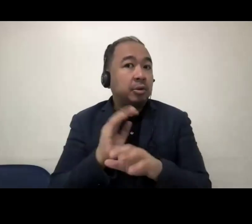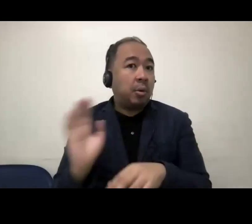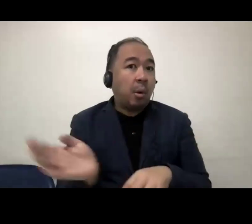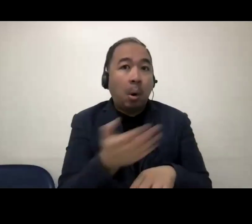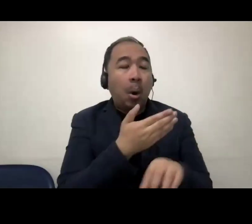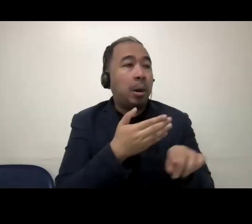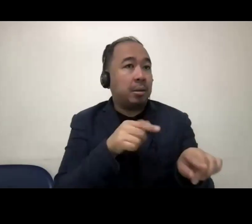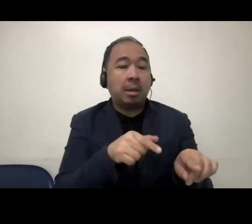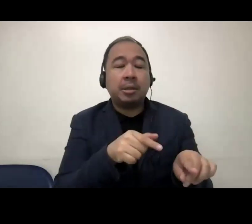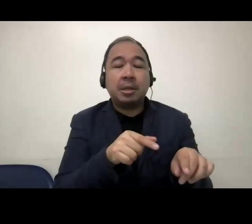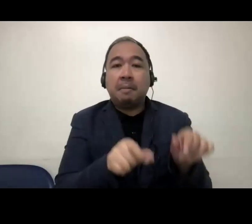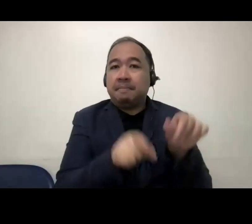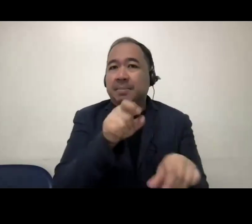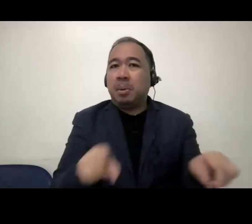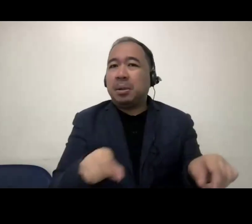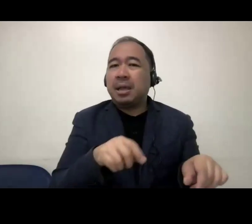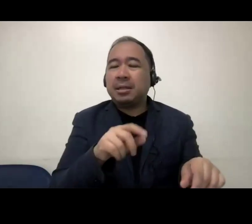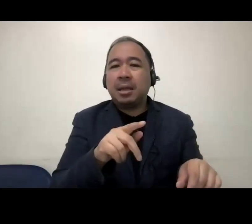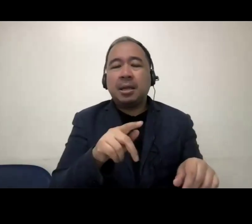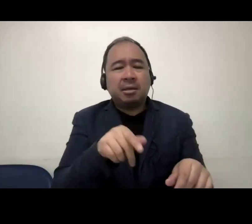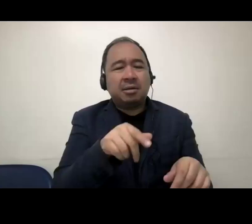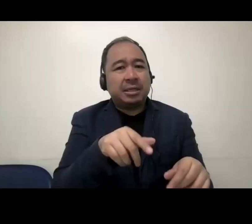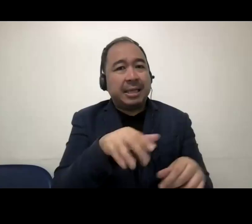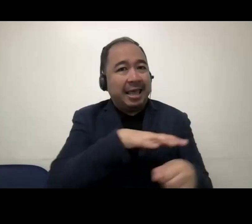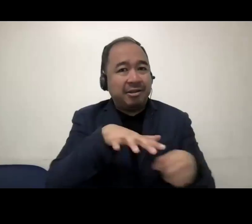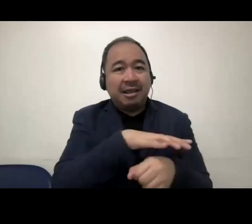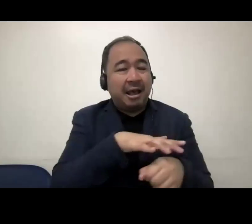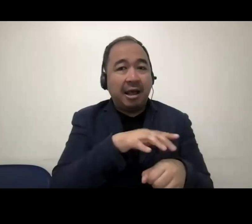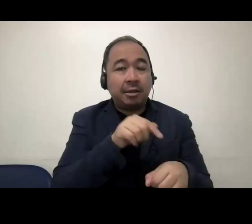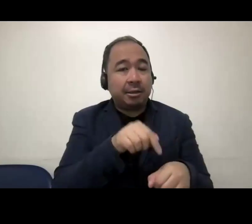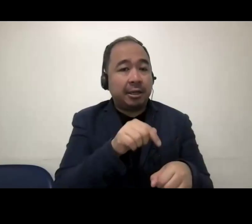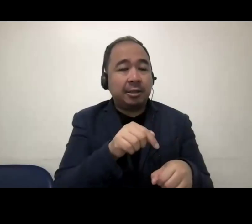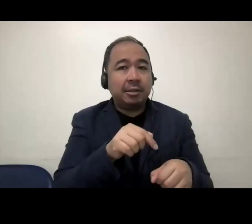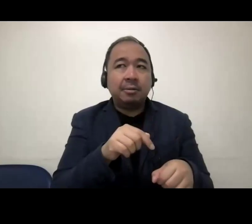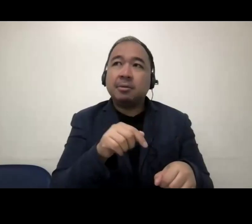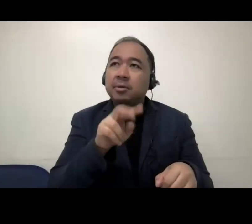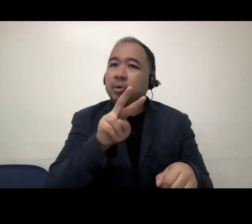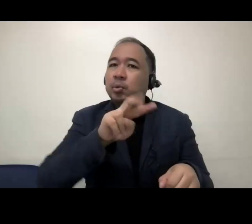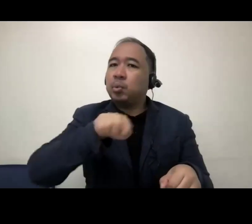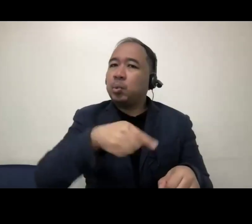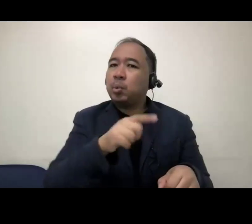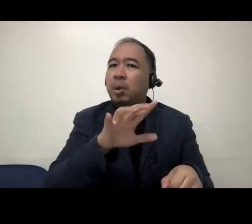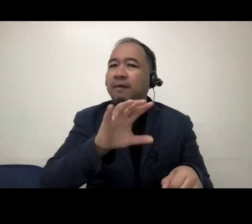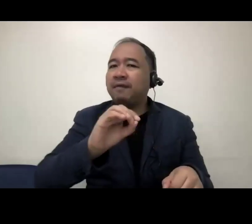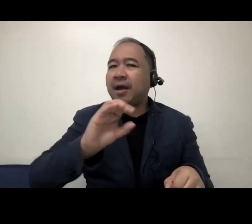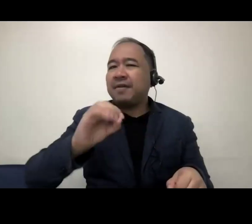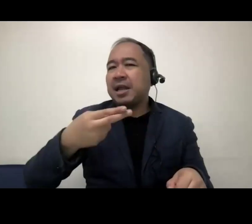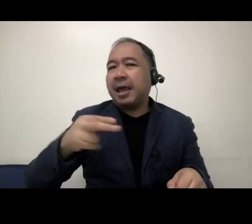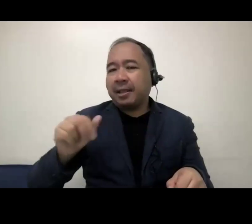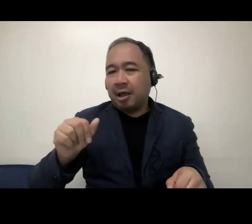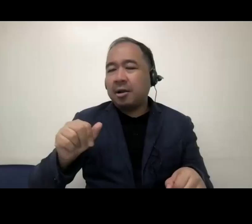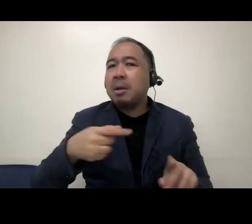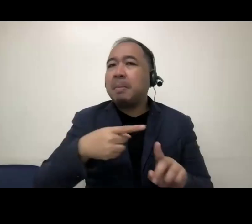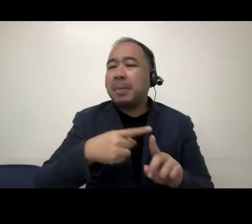Karbi Anglong, the kind of exploitation that is happening there, this 2,500 hectare adds up to the other